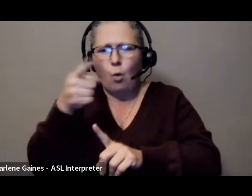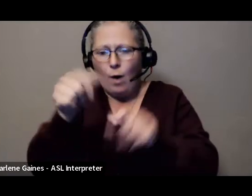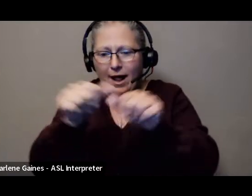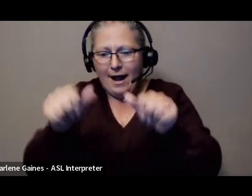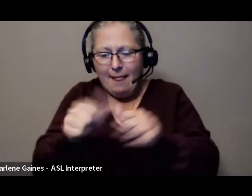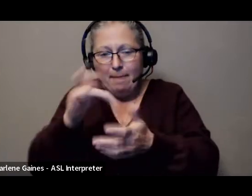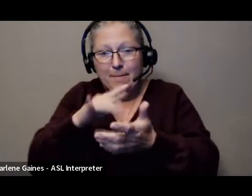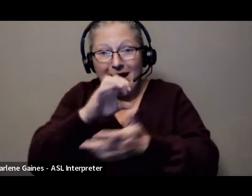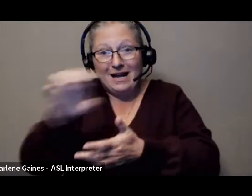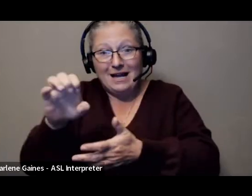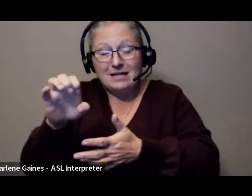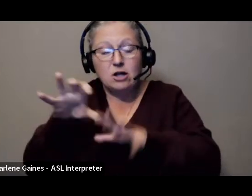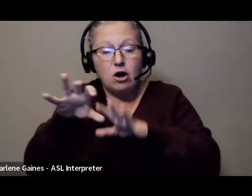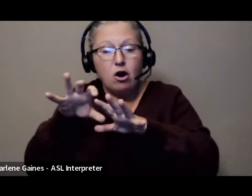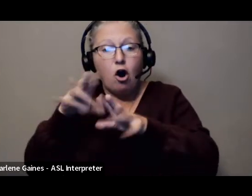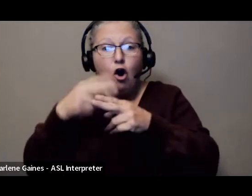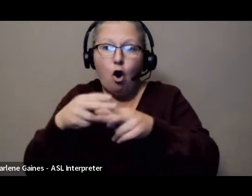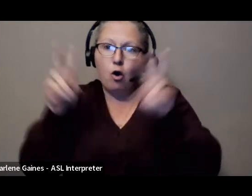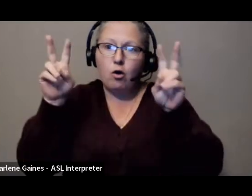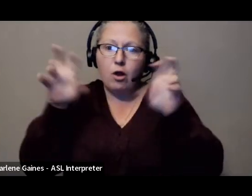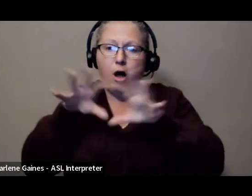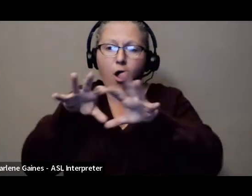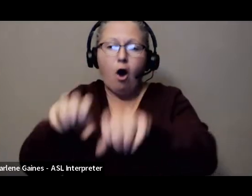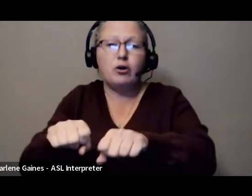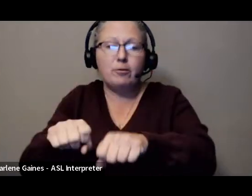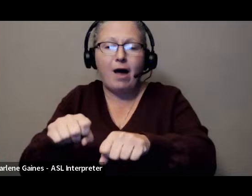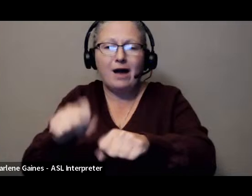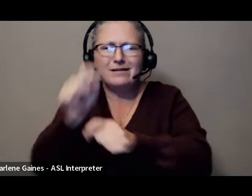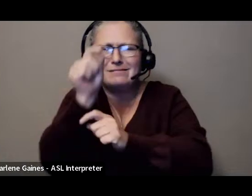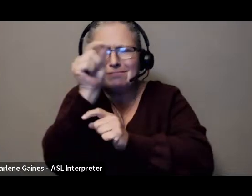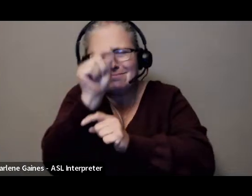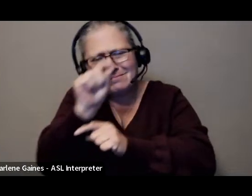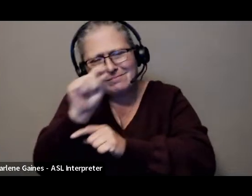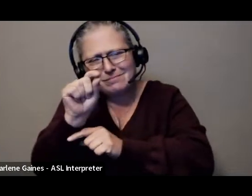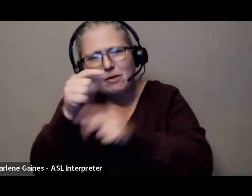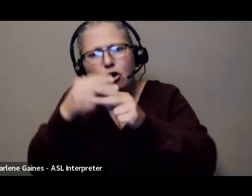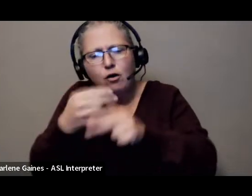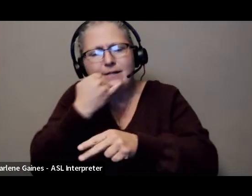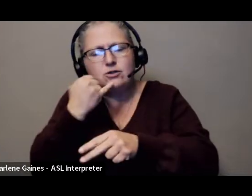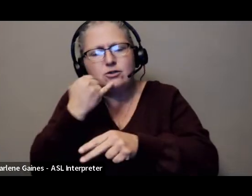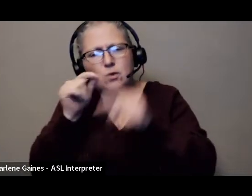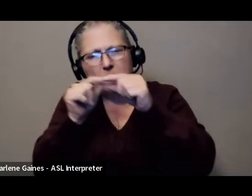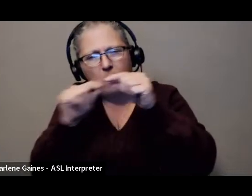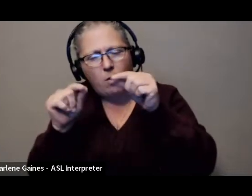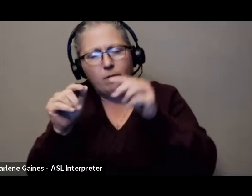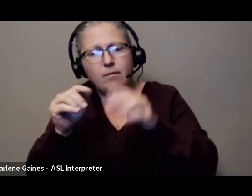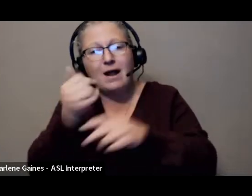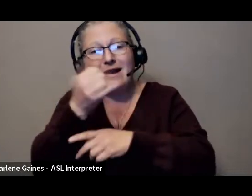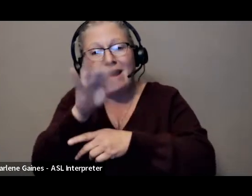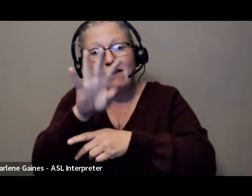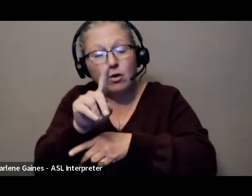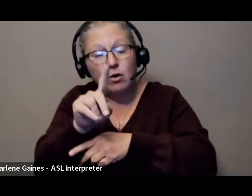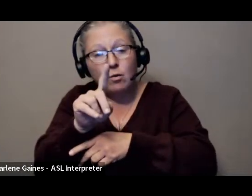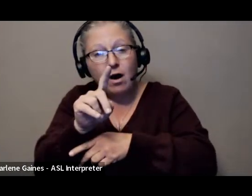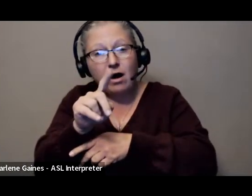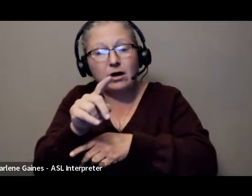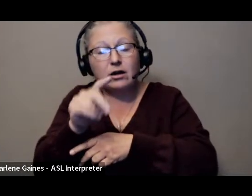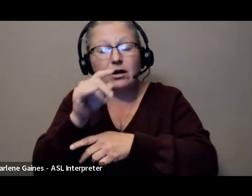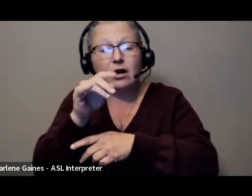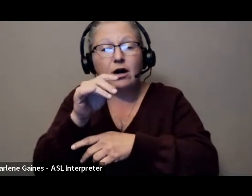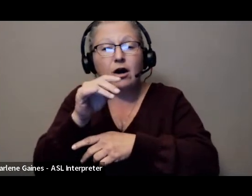East that has been called occupied is a tiny sliver of land called Israel. In 1941, the Grand Mufti of